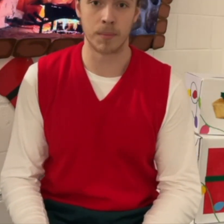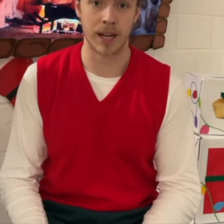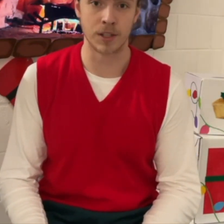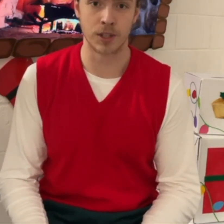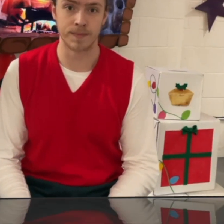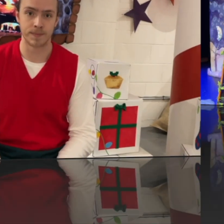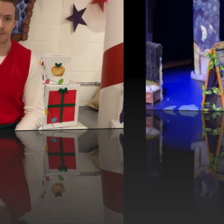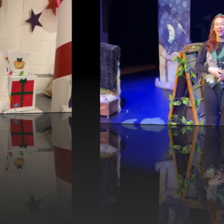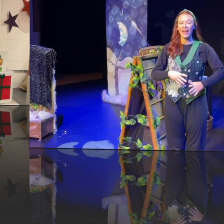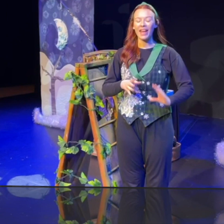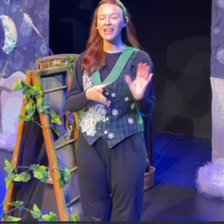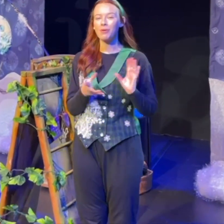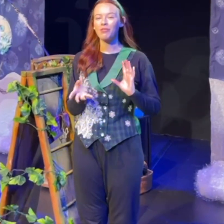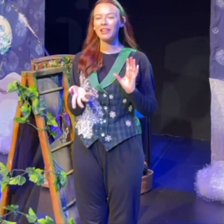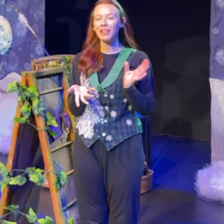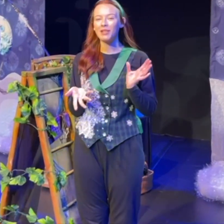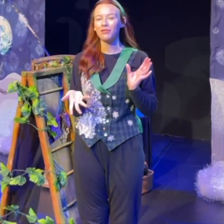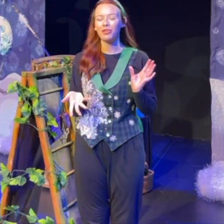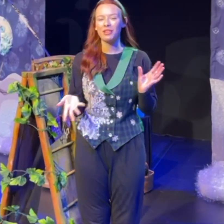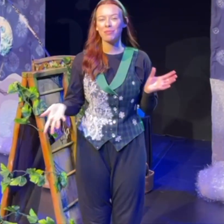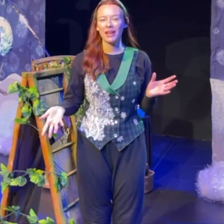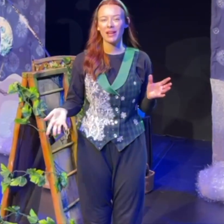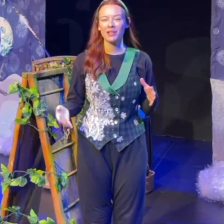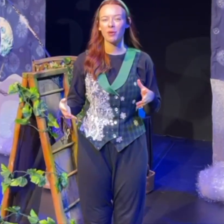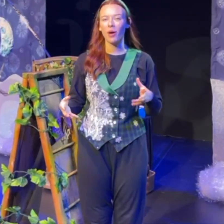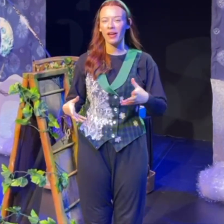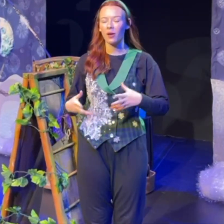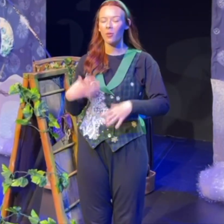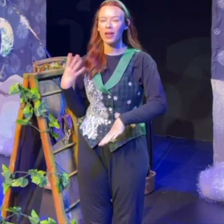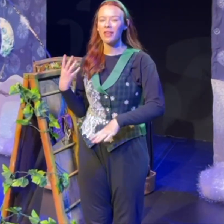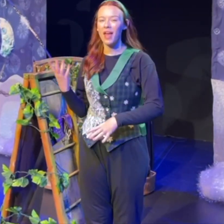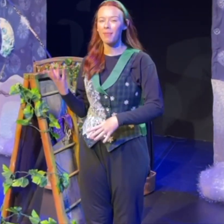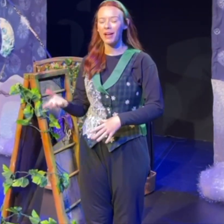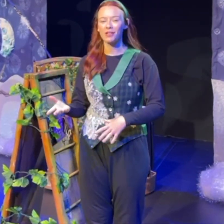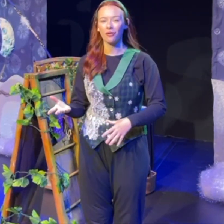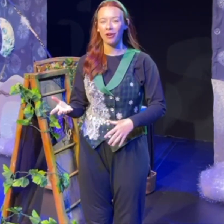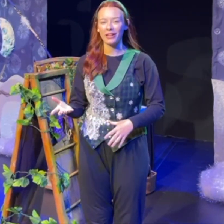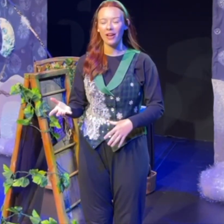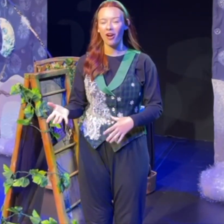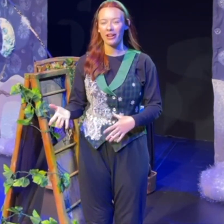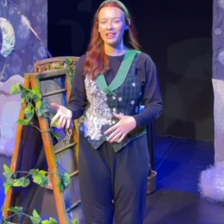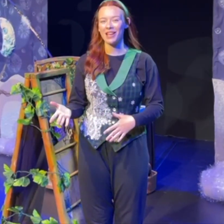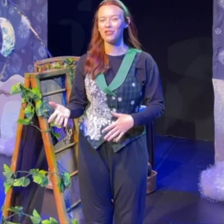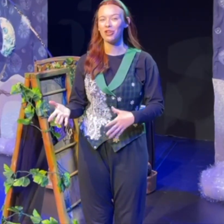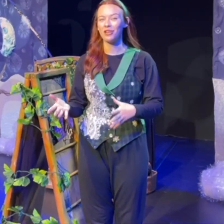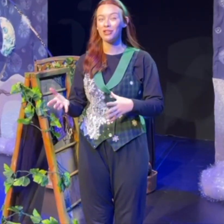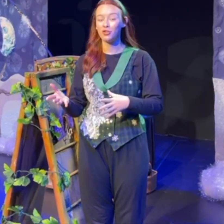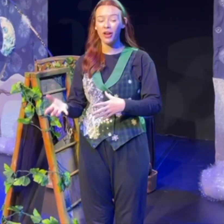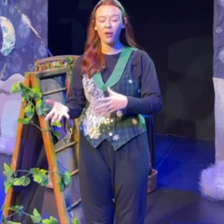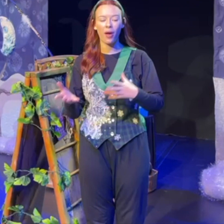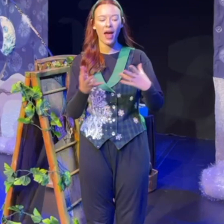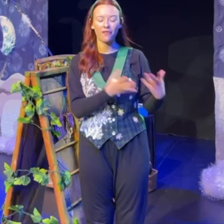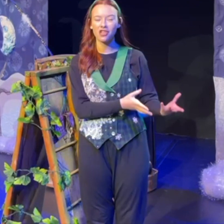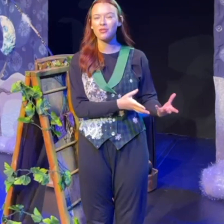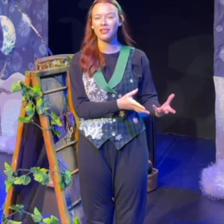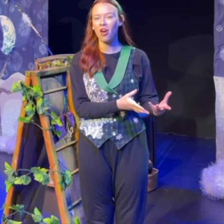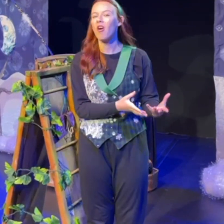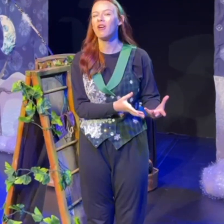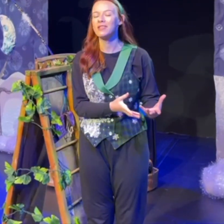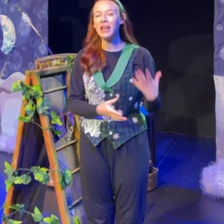comprehension. It has been really useful to me to be working with a Makaton friendly organisation straight away after doing the course, because